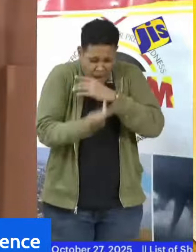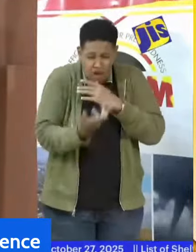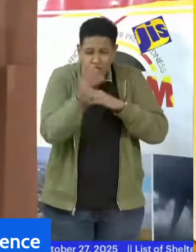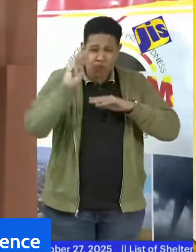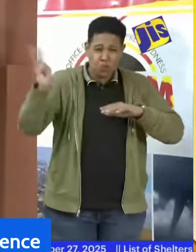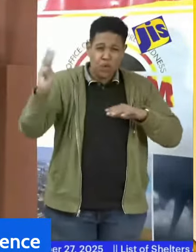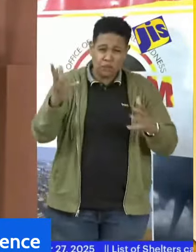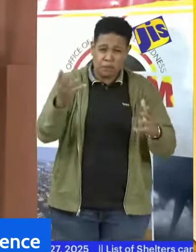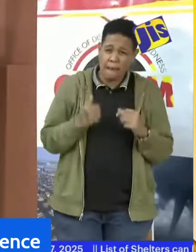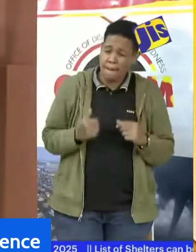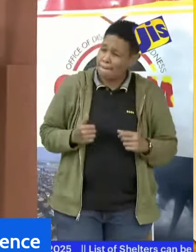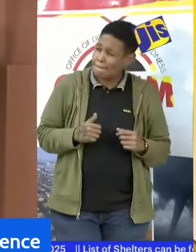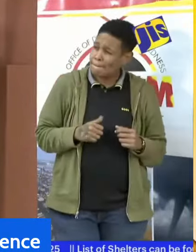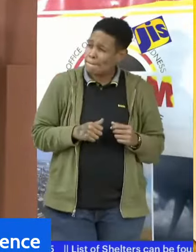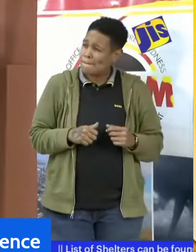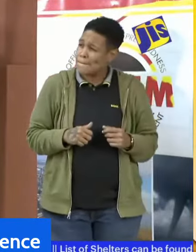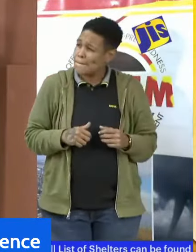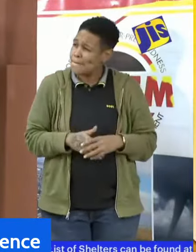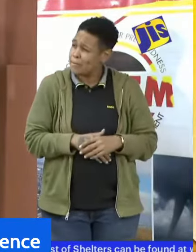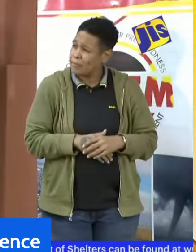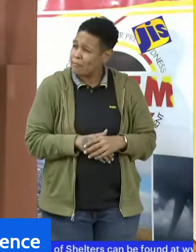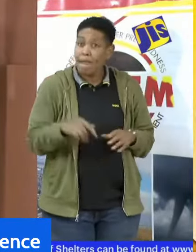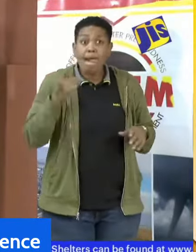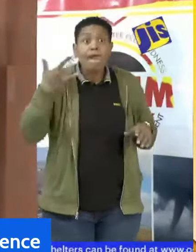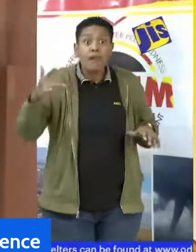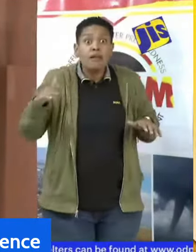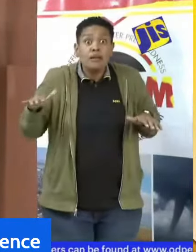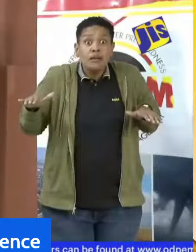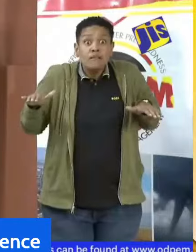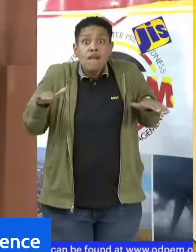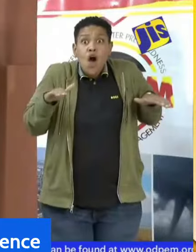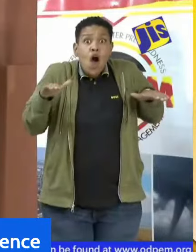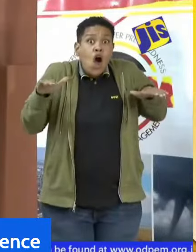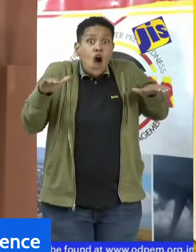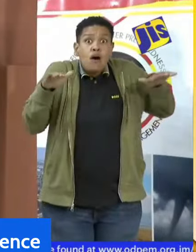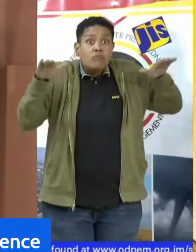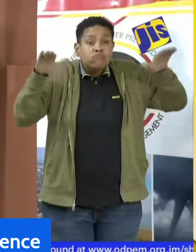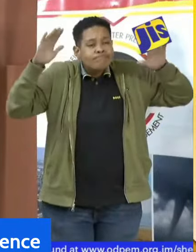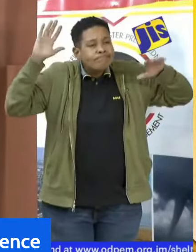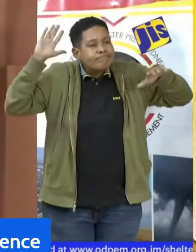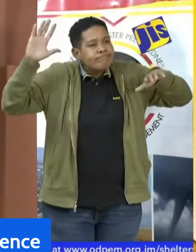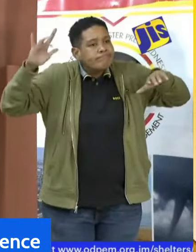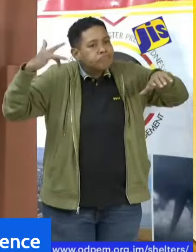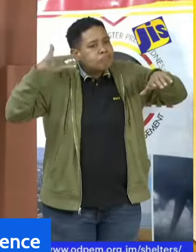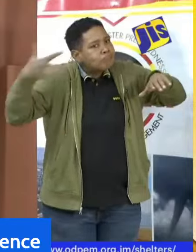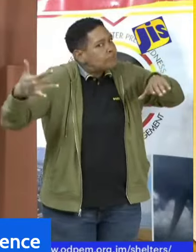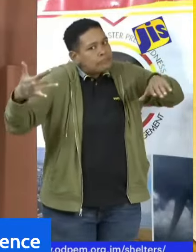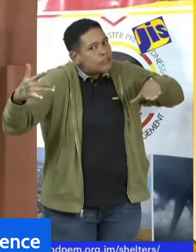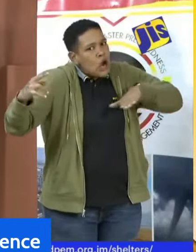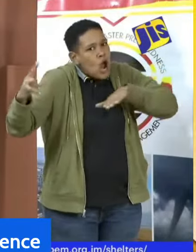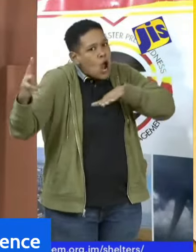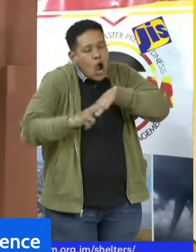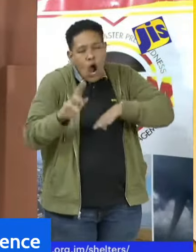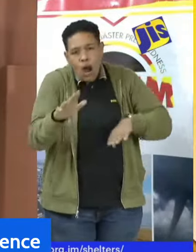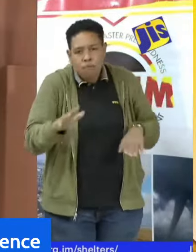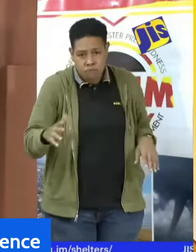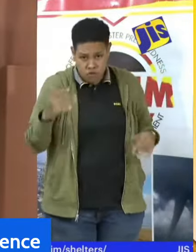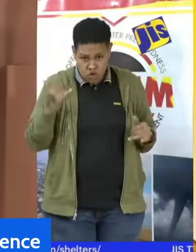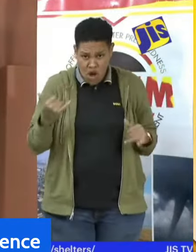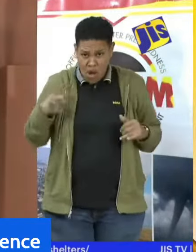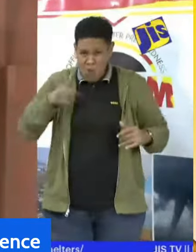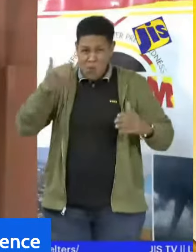parish that flooding is the norm. Now we are